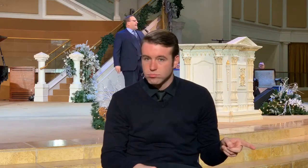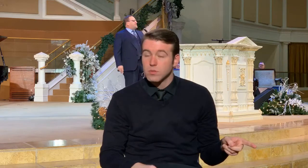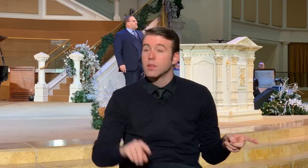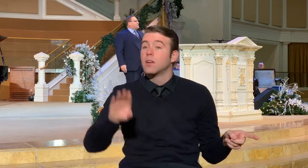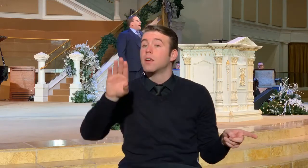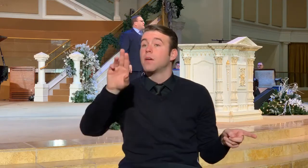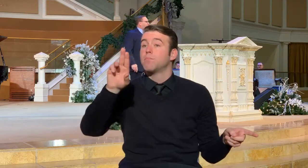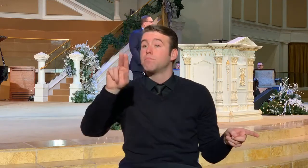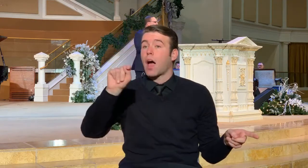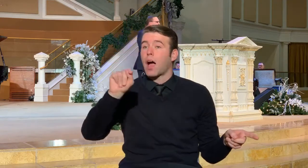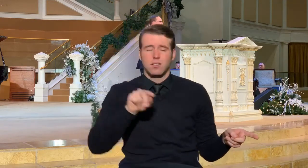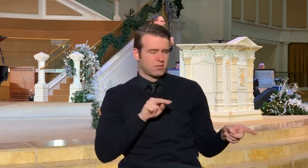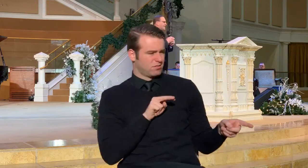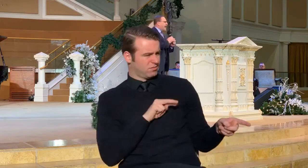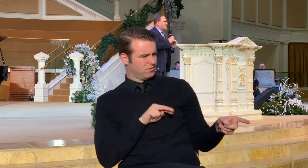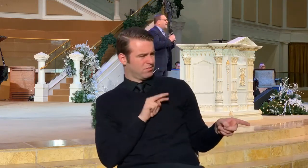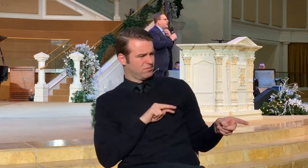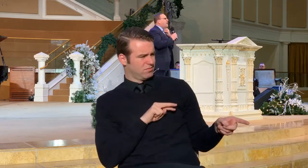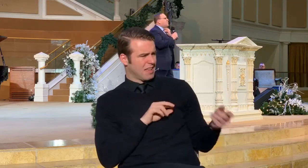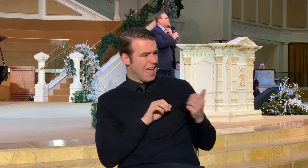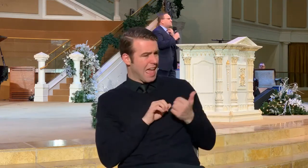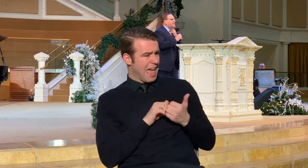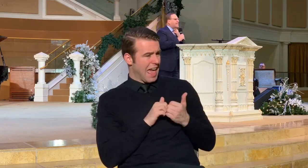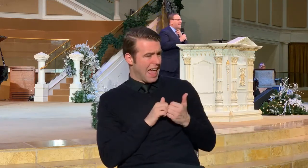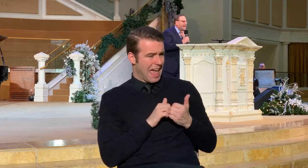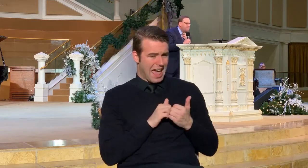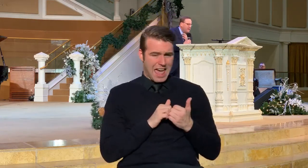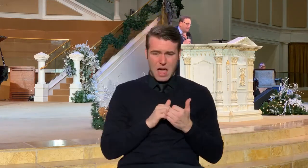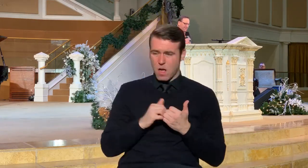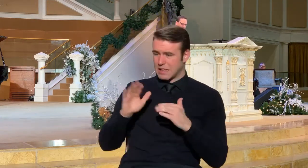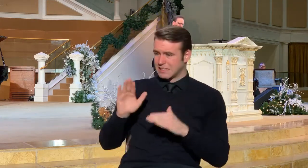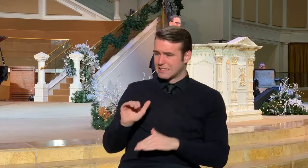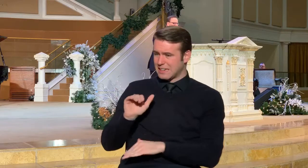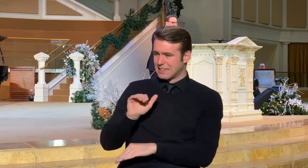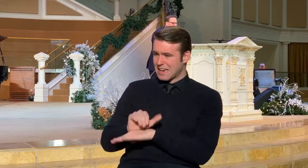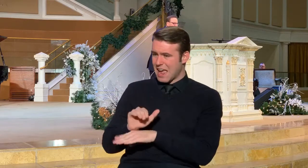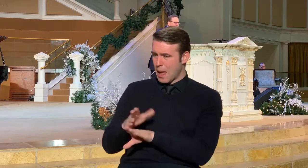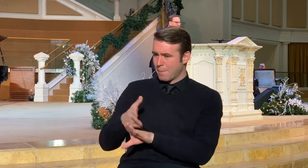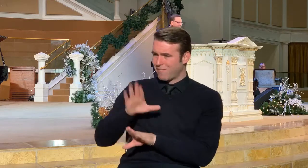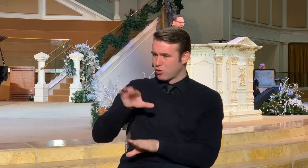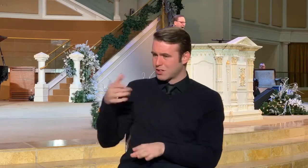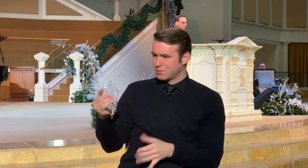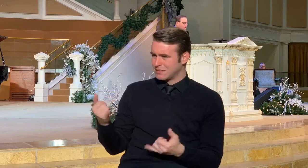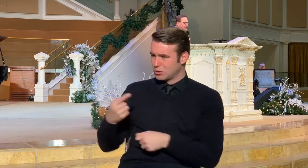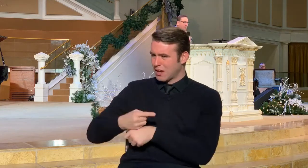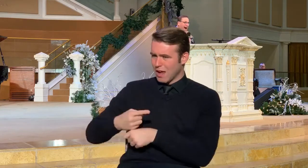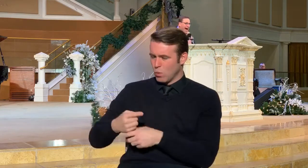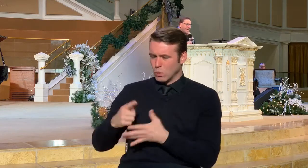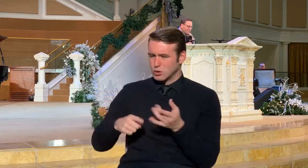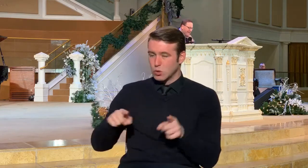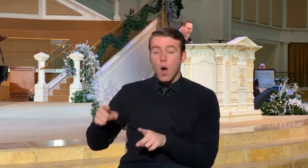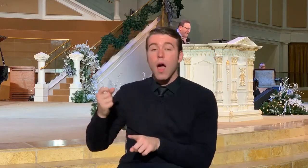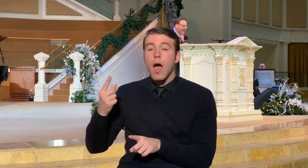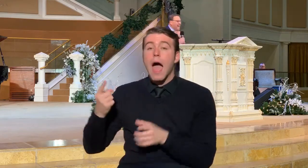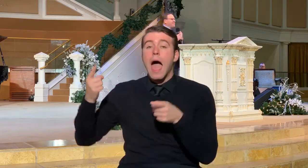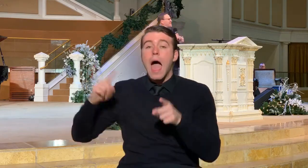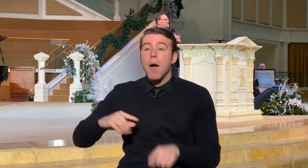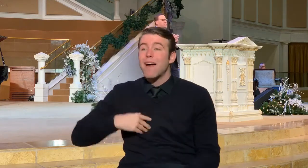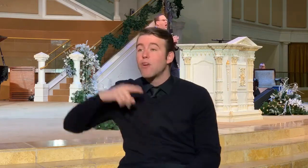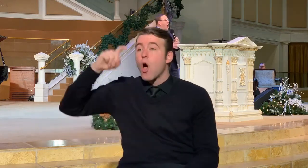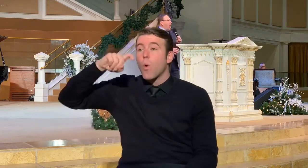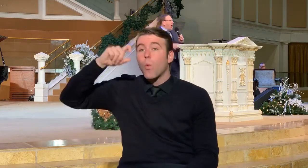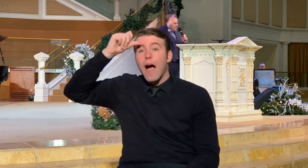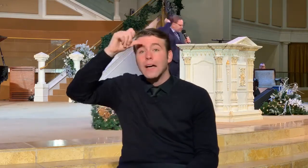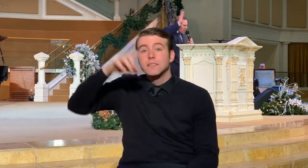But in case you're trying to figure out how I got here on Sunday night before Christmas, there were some wise men